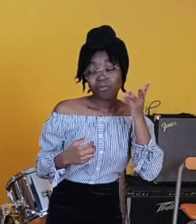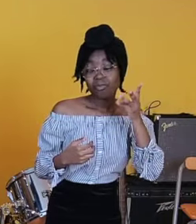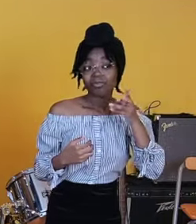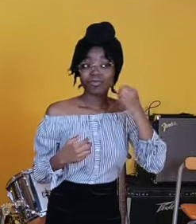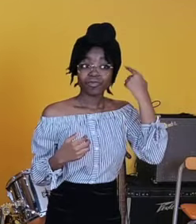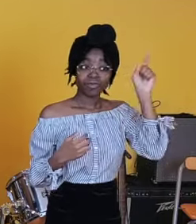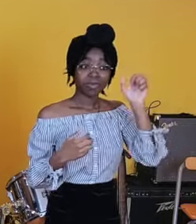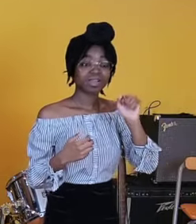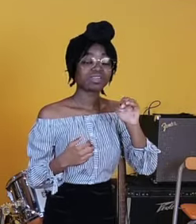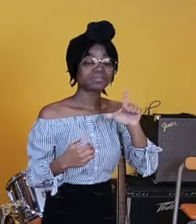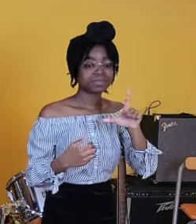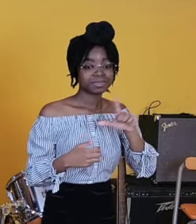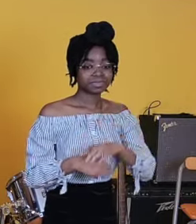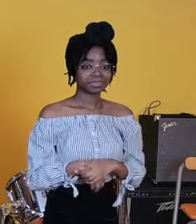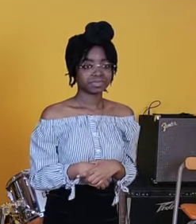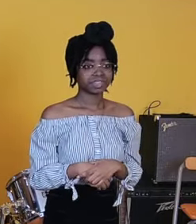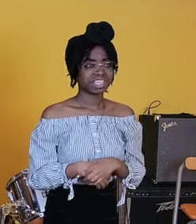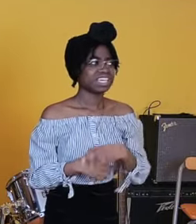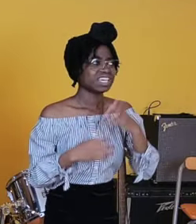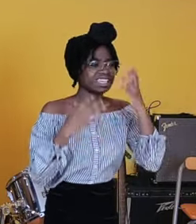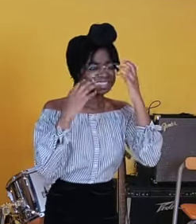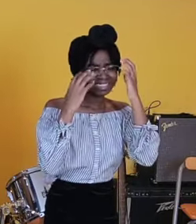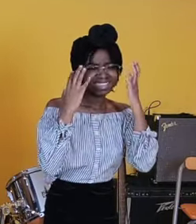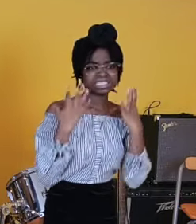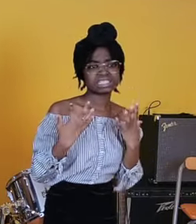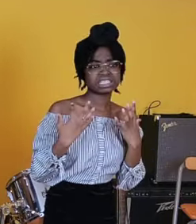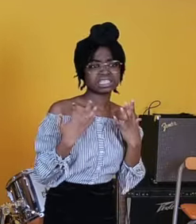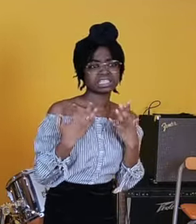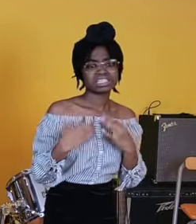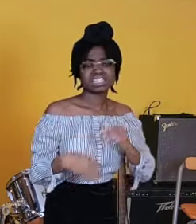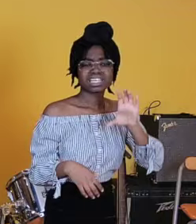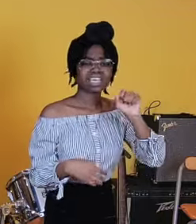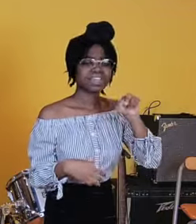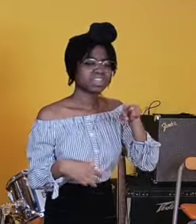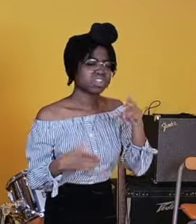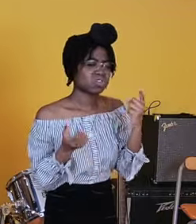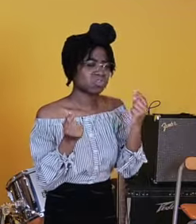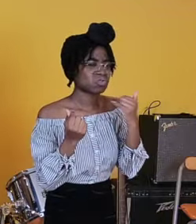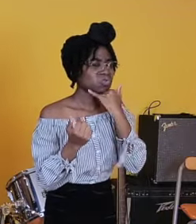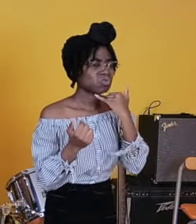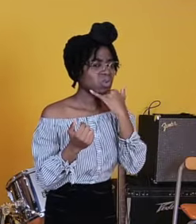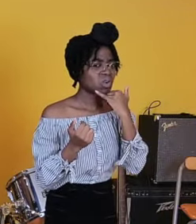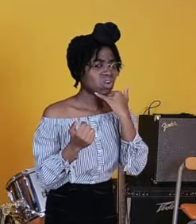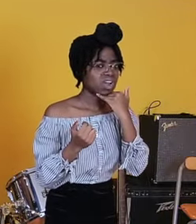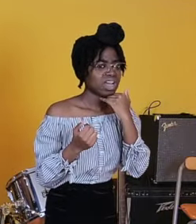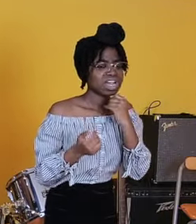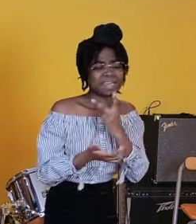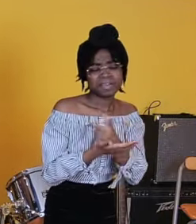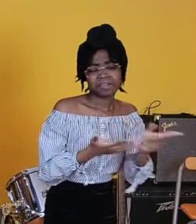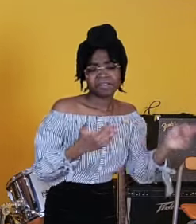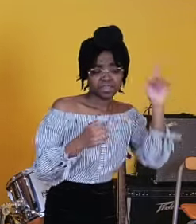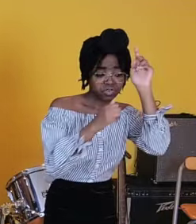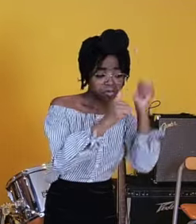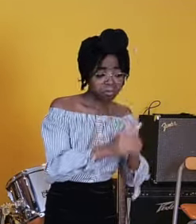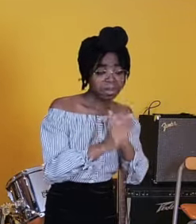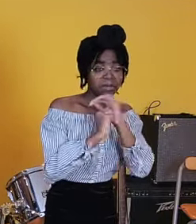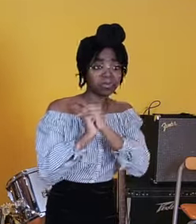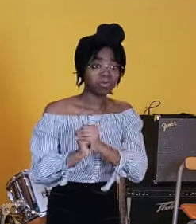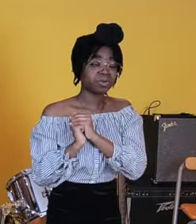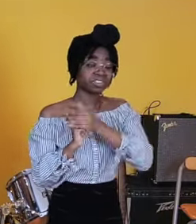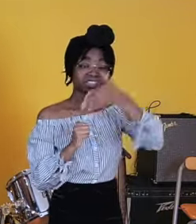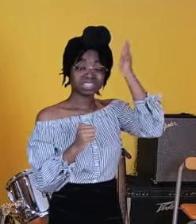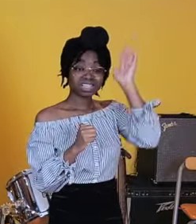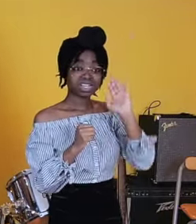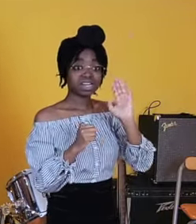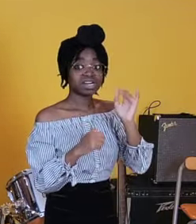It's sad that unlike Abel, his younger brother came to the wrong path and fail to obey or worship God. And today,